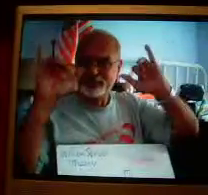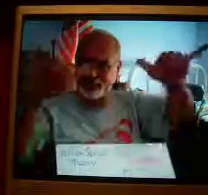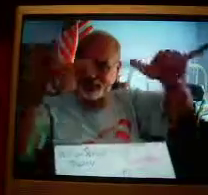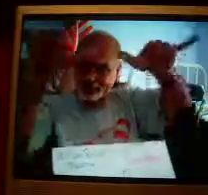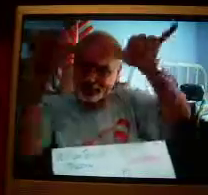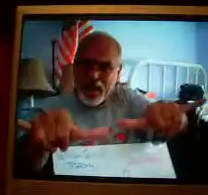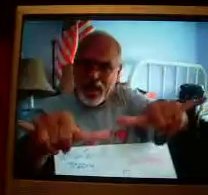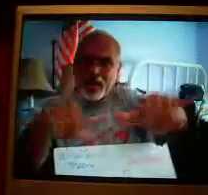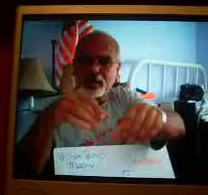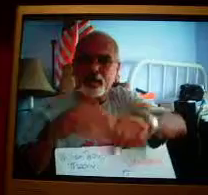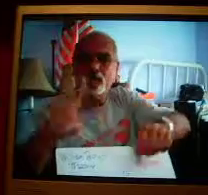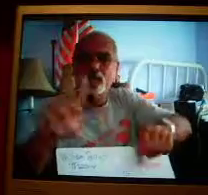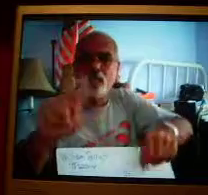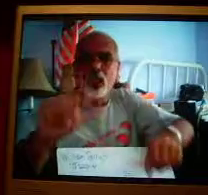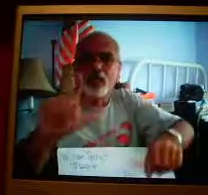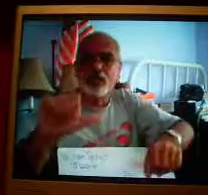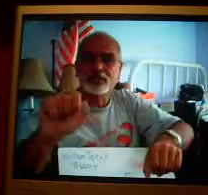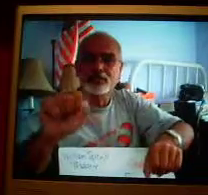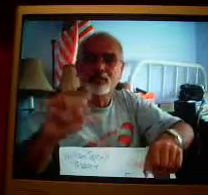keep living and working,